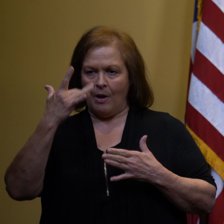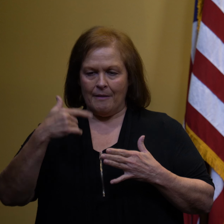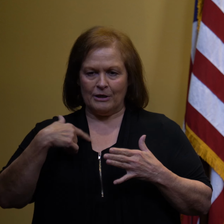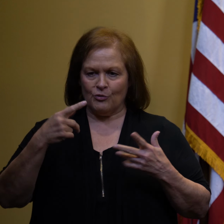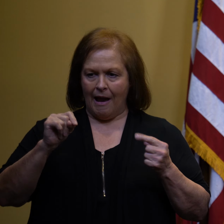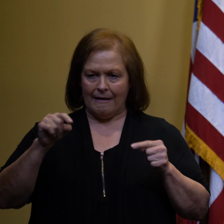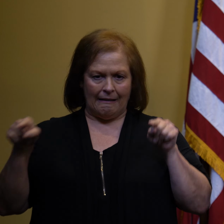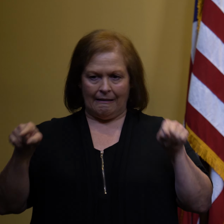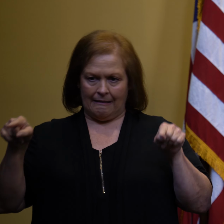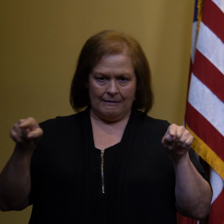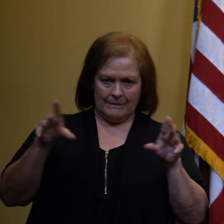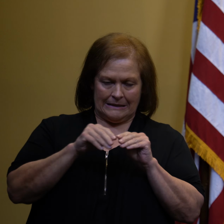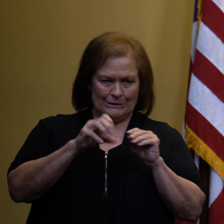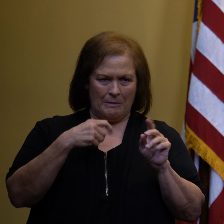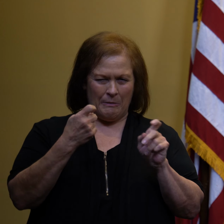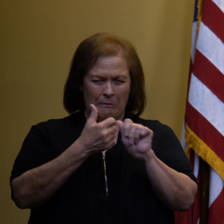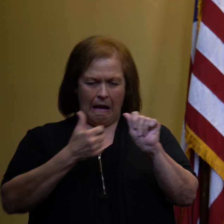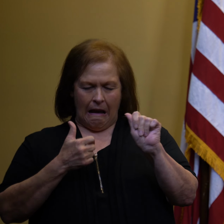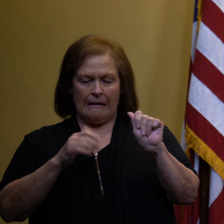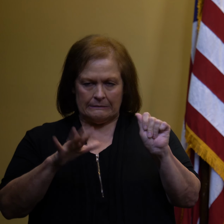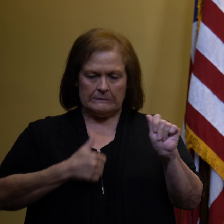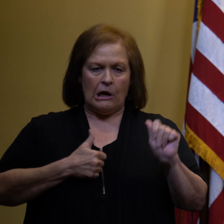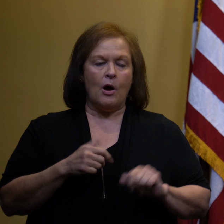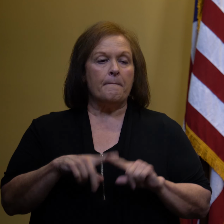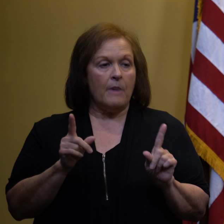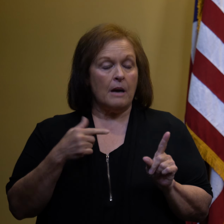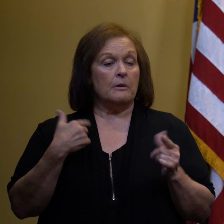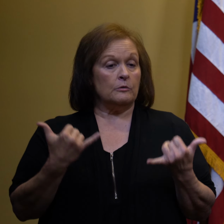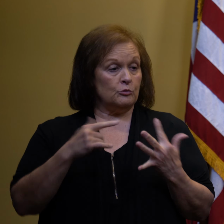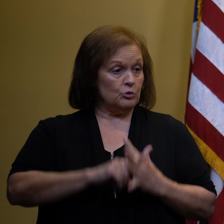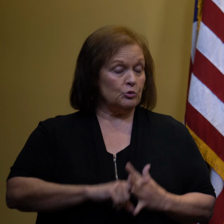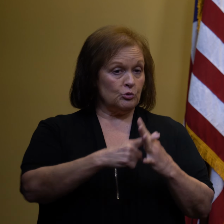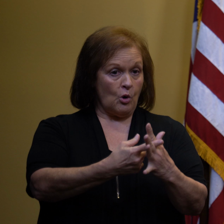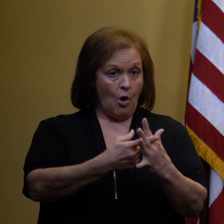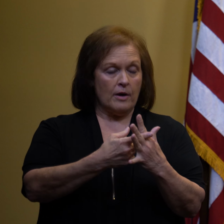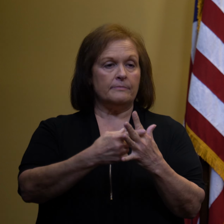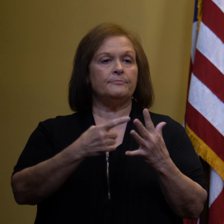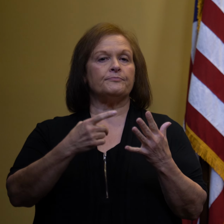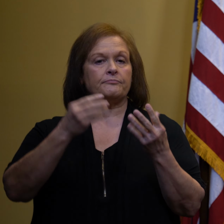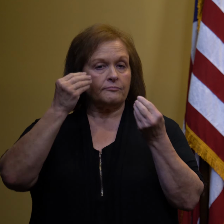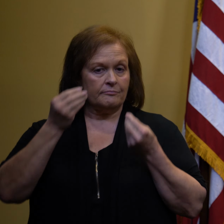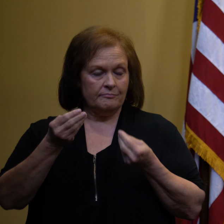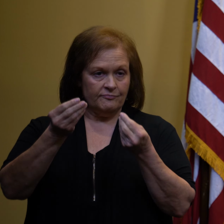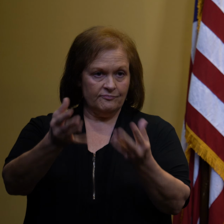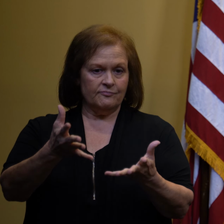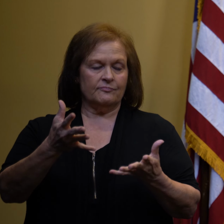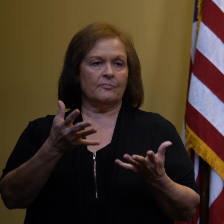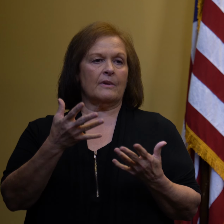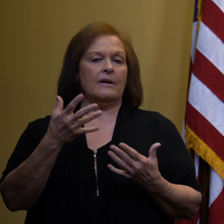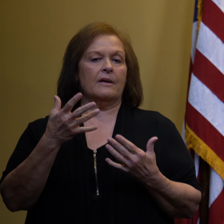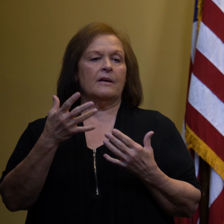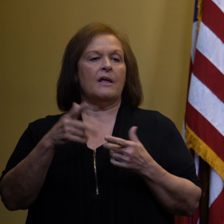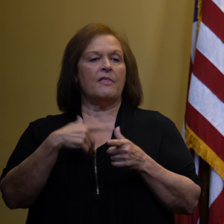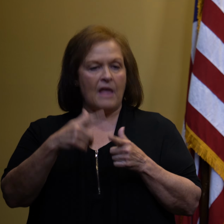bit behind. So I do apologize for that. But I'll start with giving you a couple of updates as I do, and then we'll